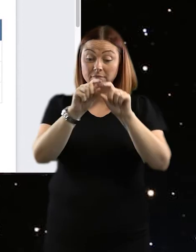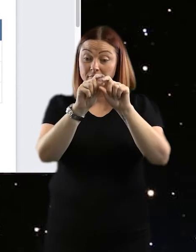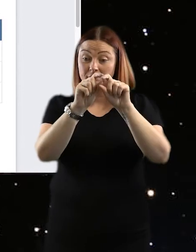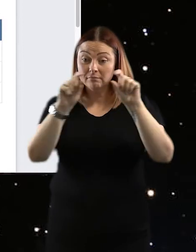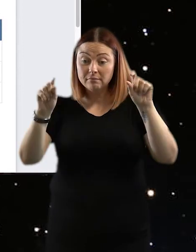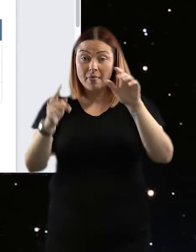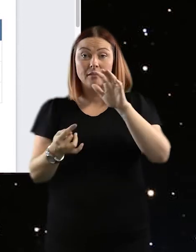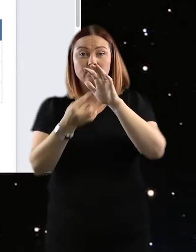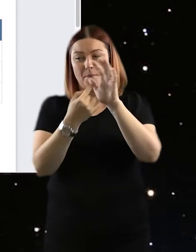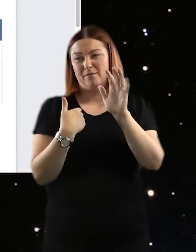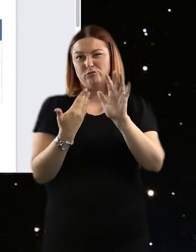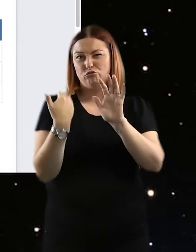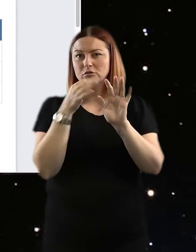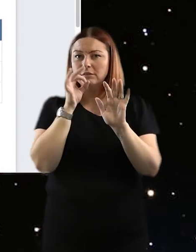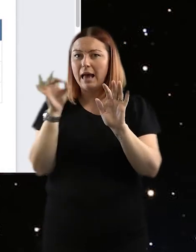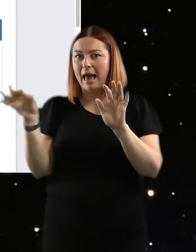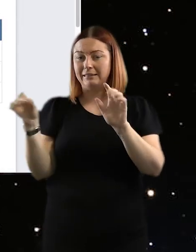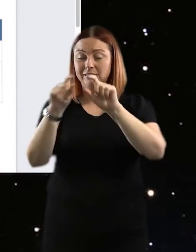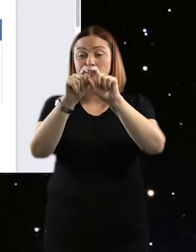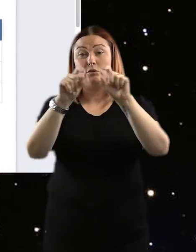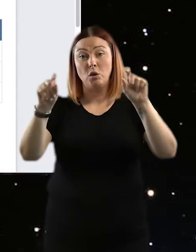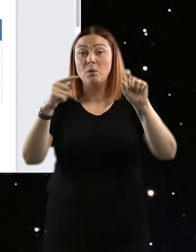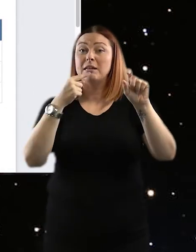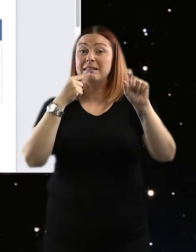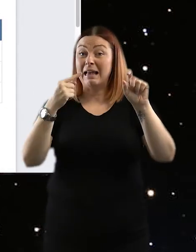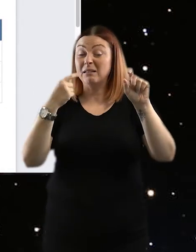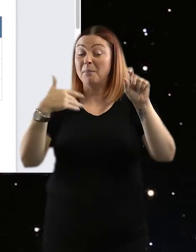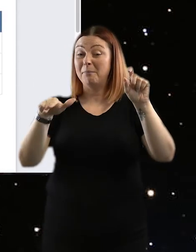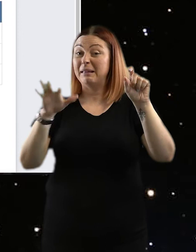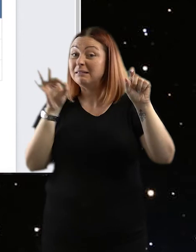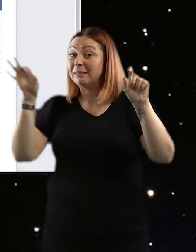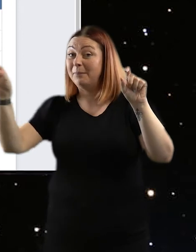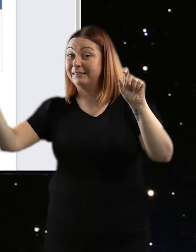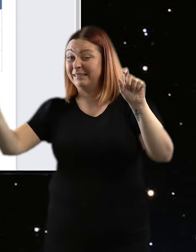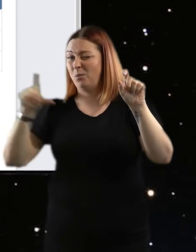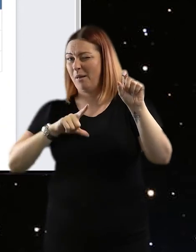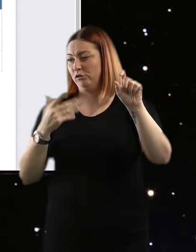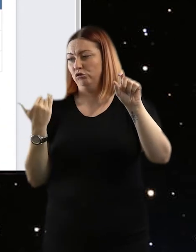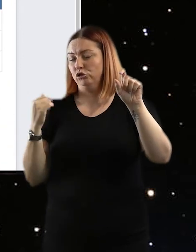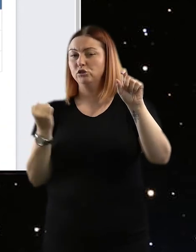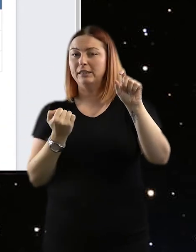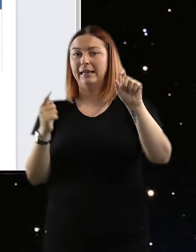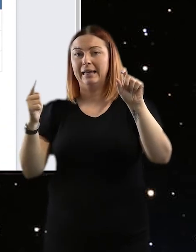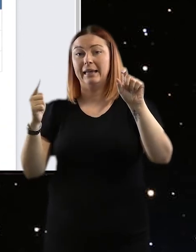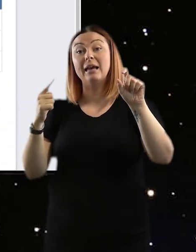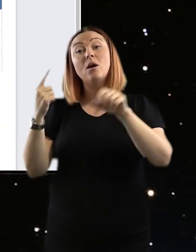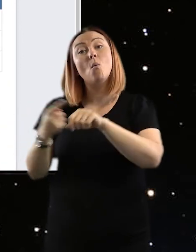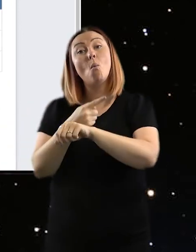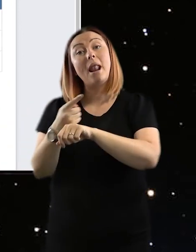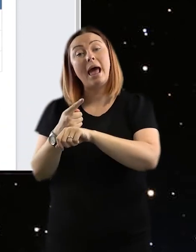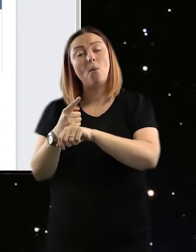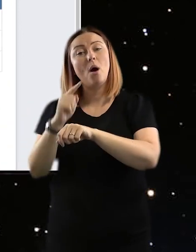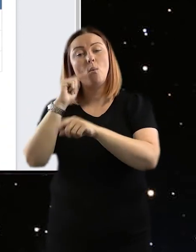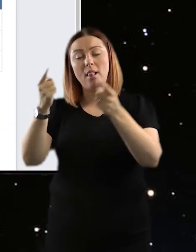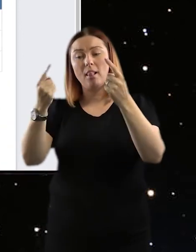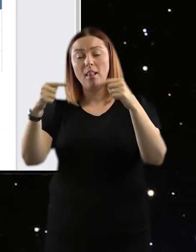made. So it's showing as a status submitted because we've just done it. In an hour or so, it will be sent to the telescope